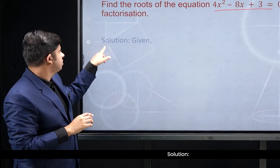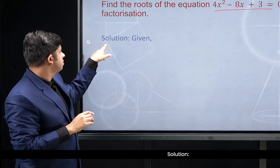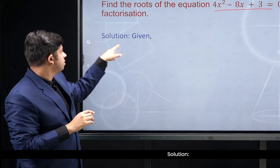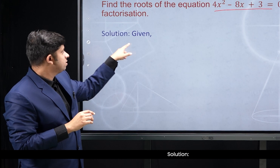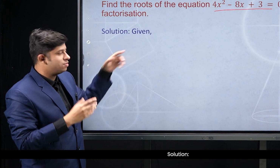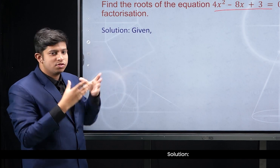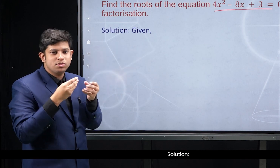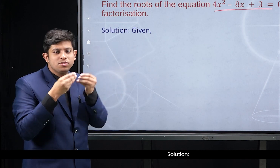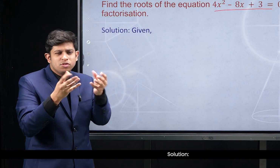Solution: